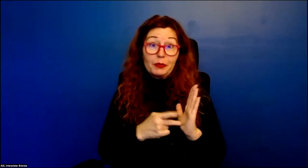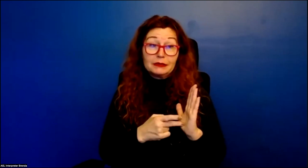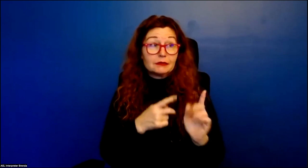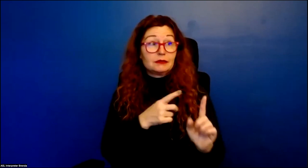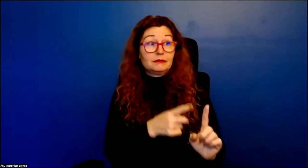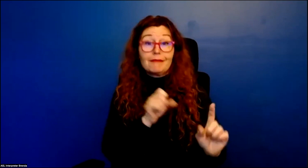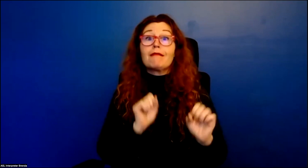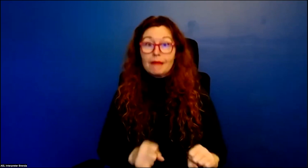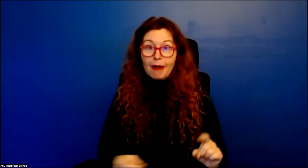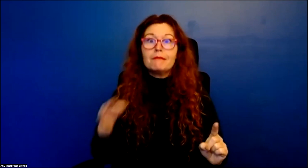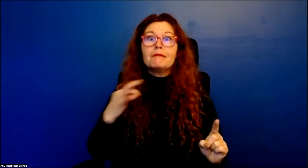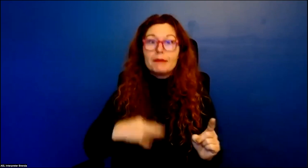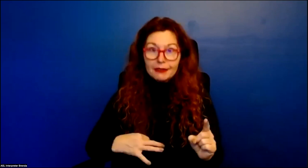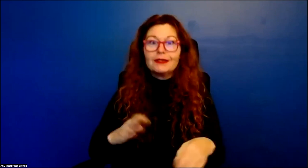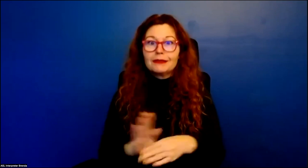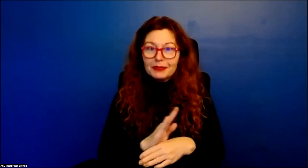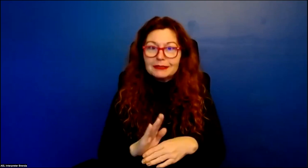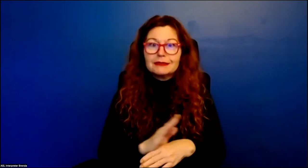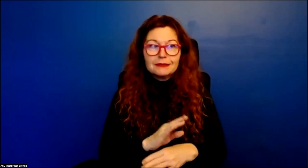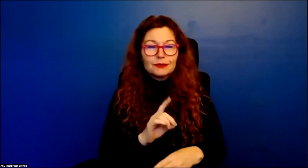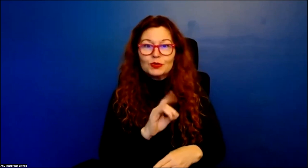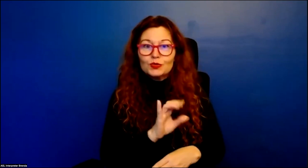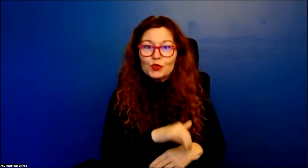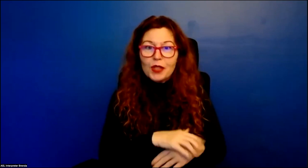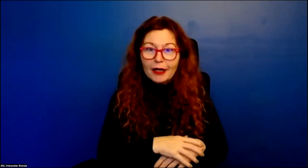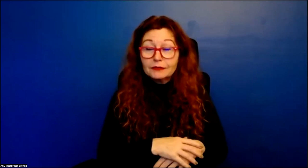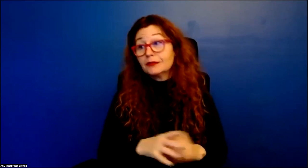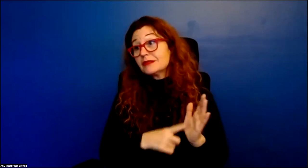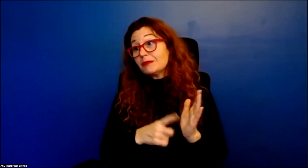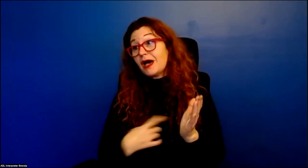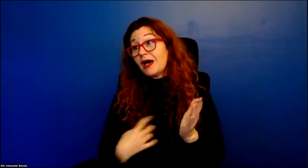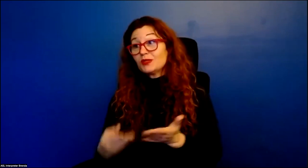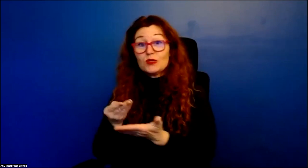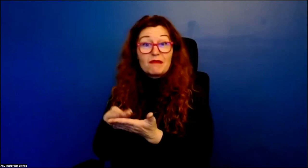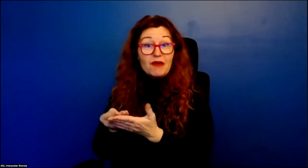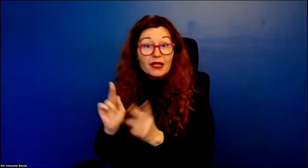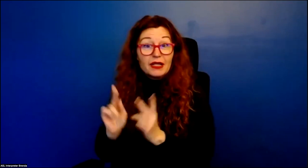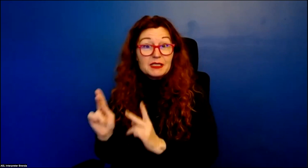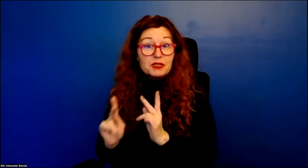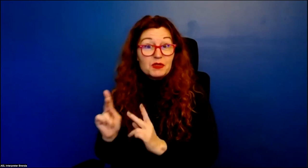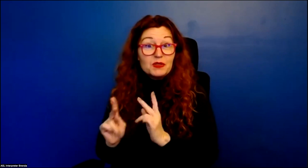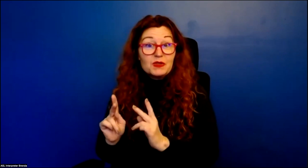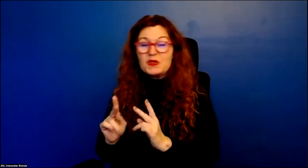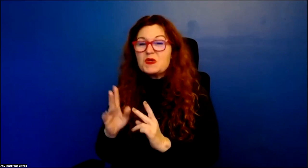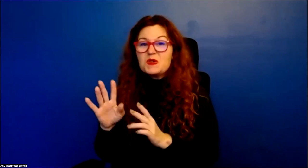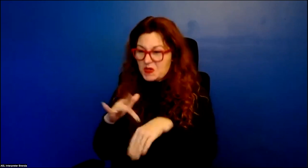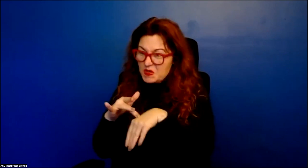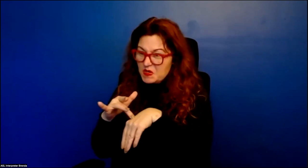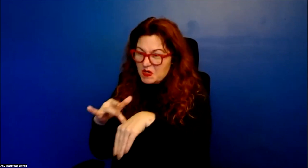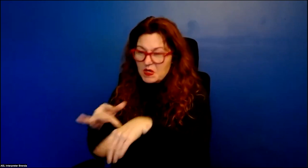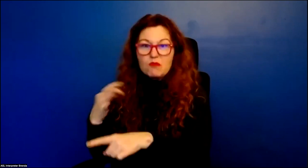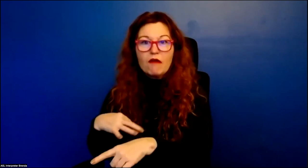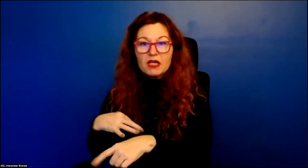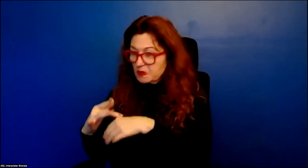finance people who typically, I wouldn't say typically, but I'll say there are some finance people that only care about the numbers, and then there's some